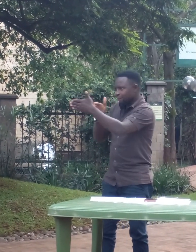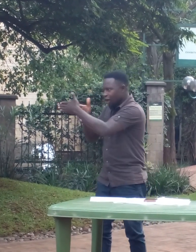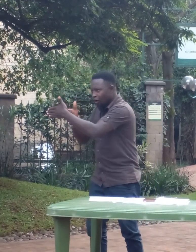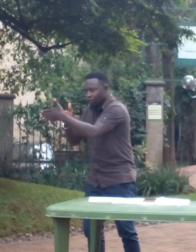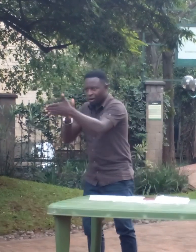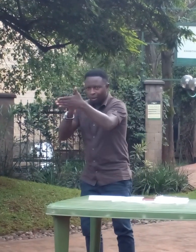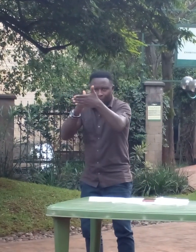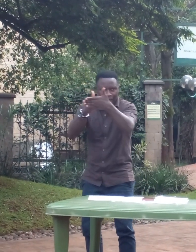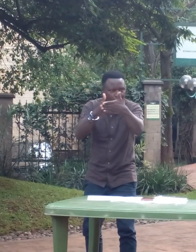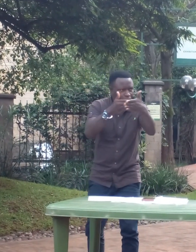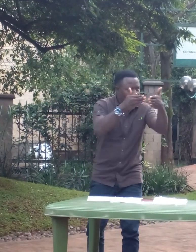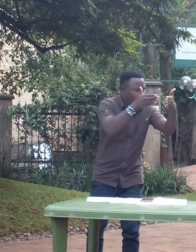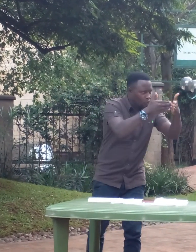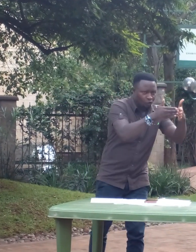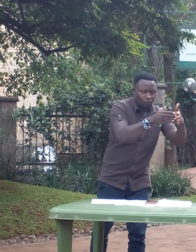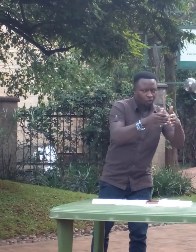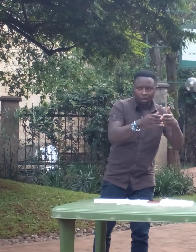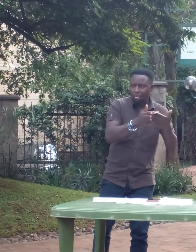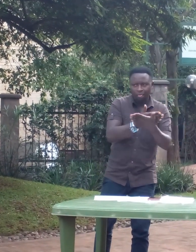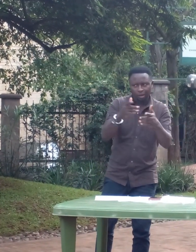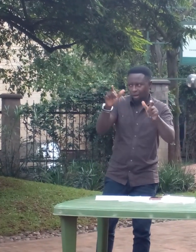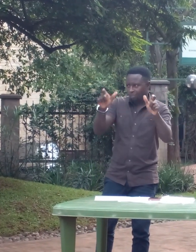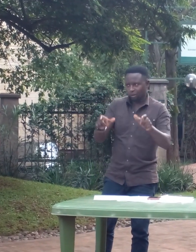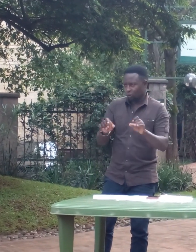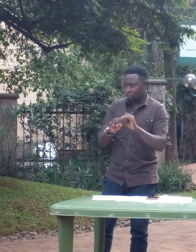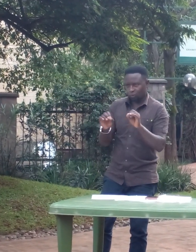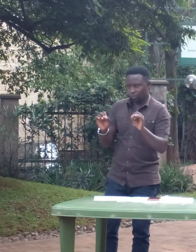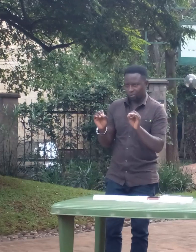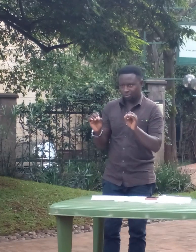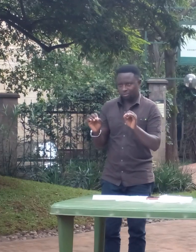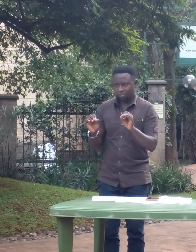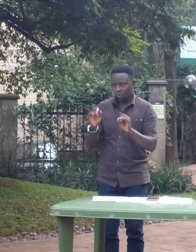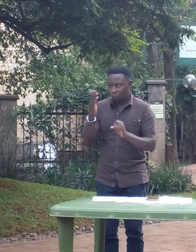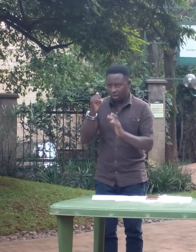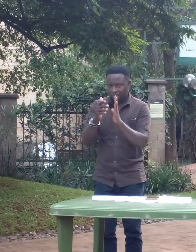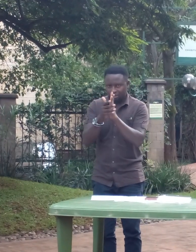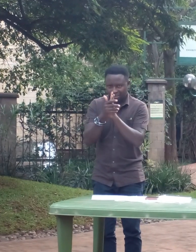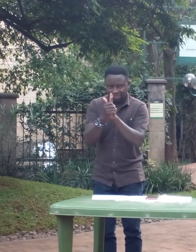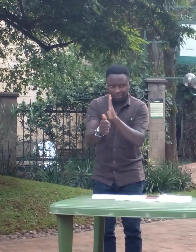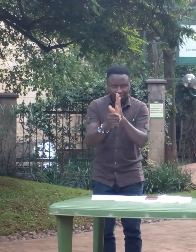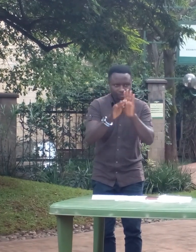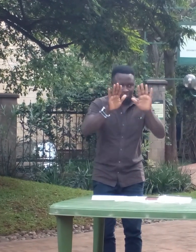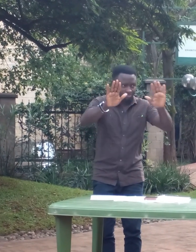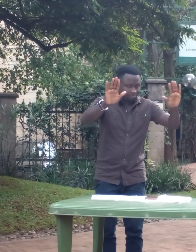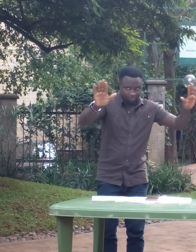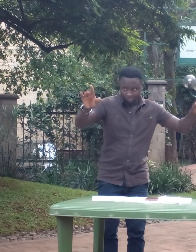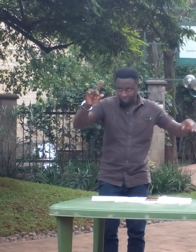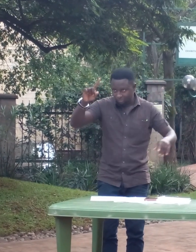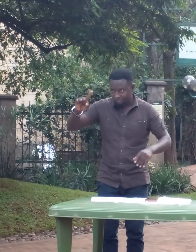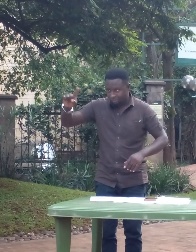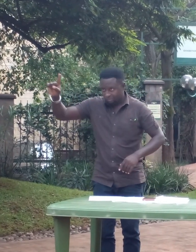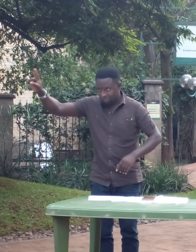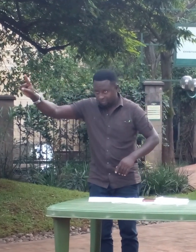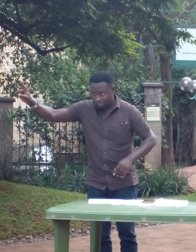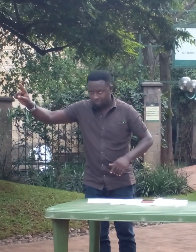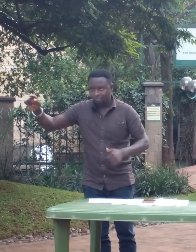The aim is not to block anyone, any players, because the skills are